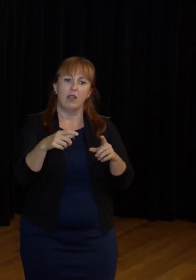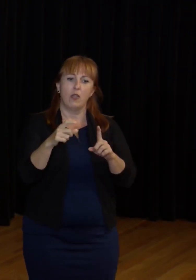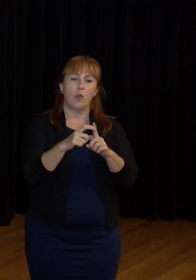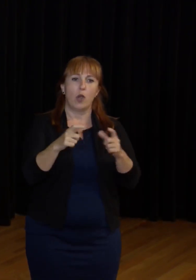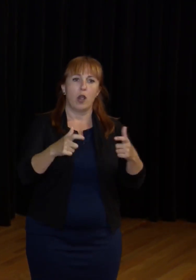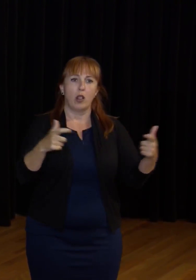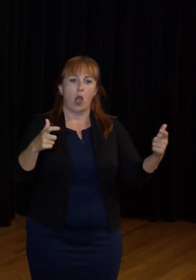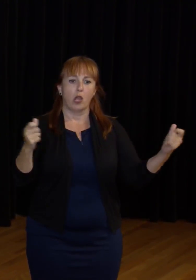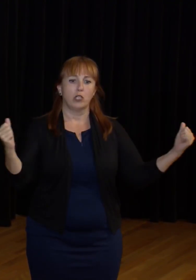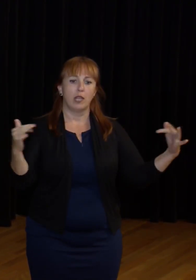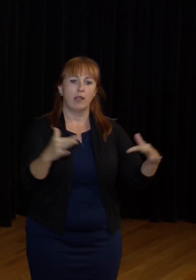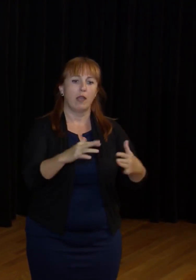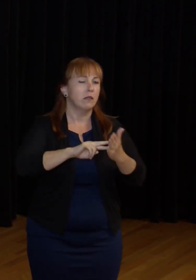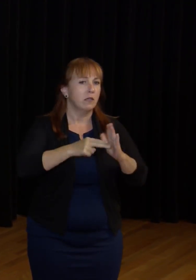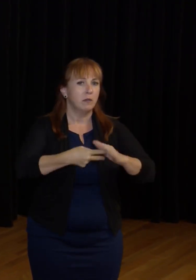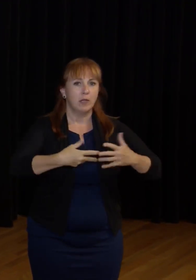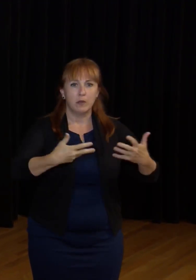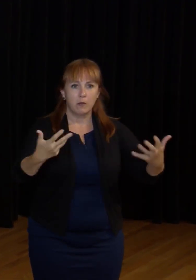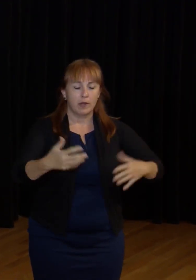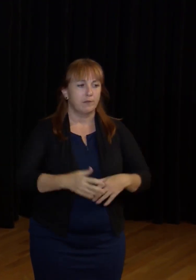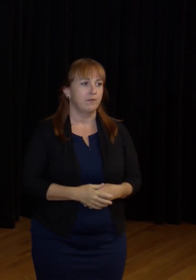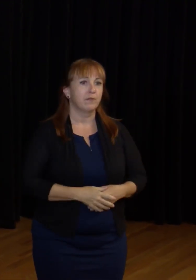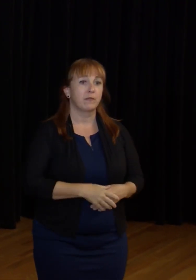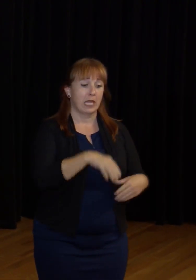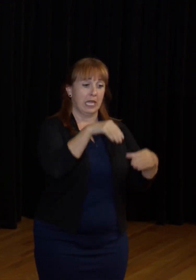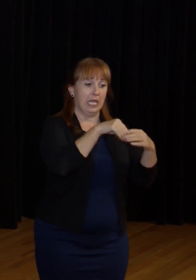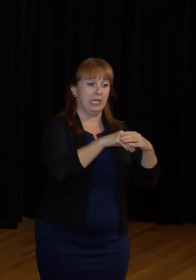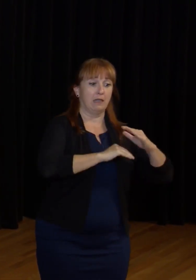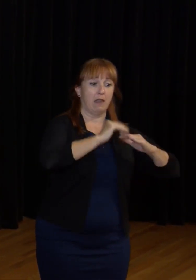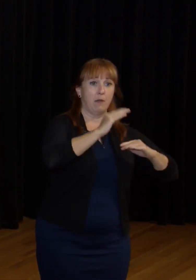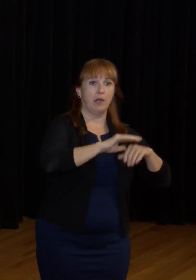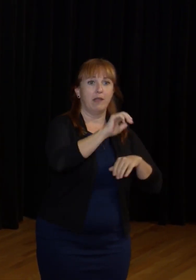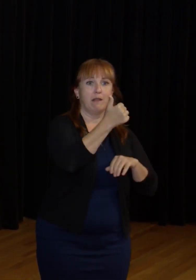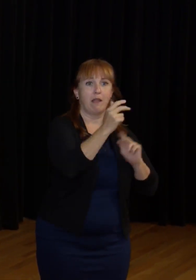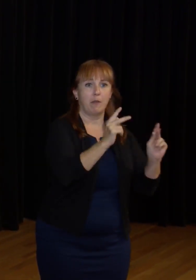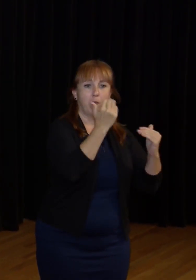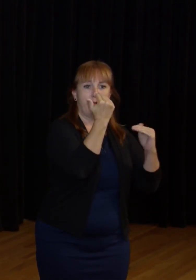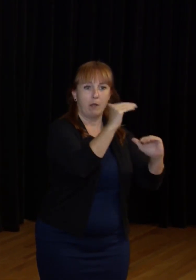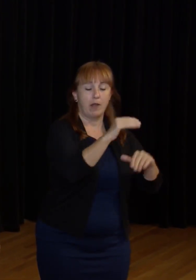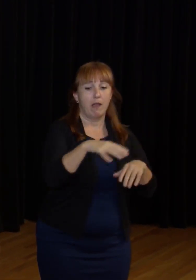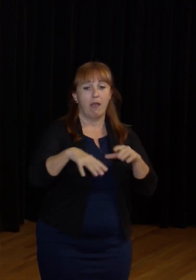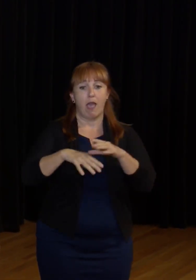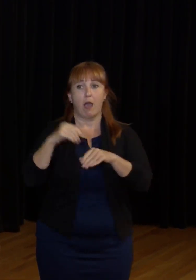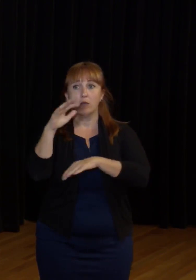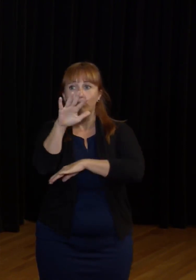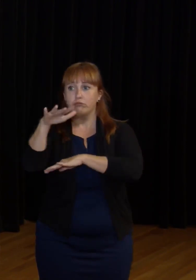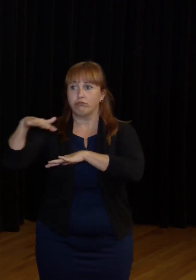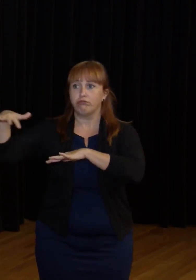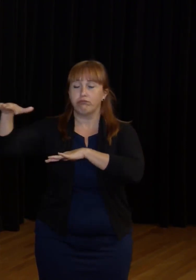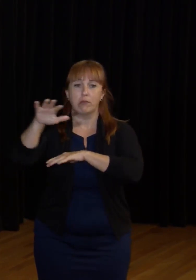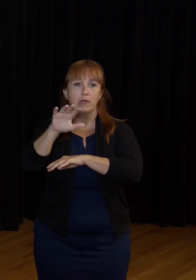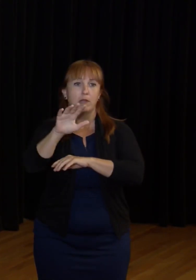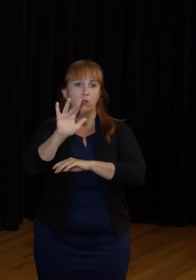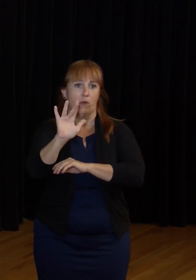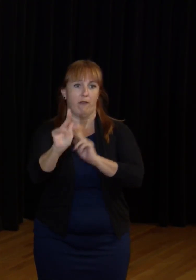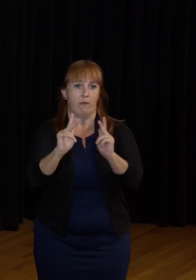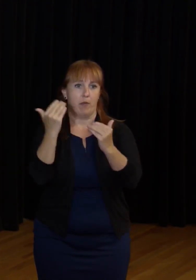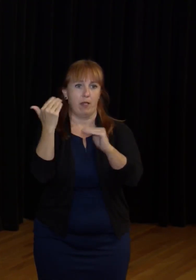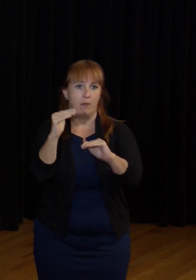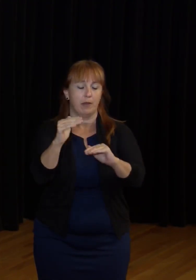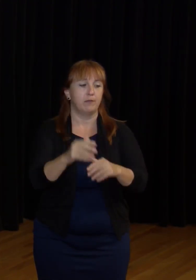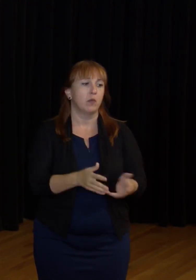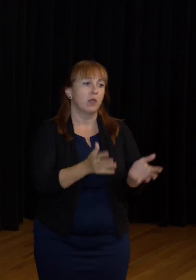What does that apply to? Yeah, we're looking at 10 indoors and 25 outdoors. Look, and as far as that goes, I talked to Laura Thielen today. We've kept